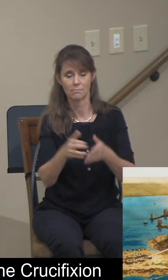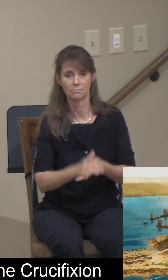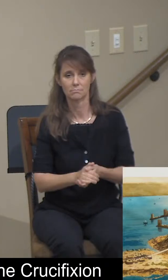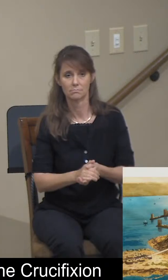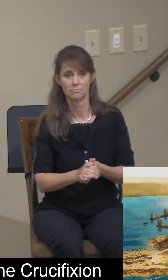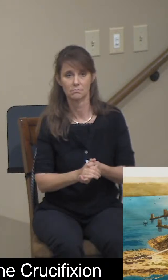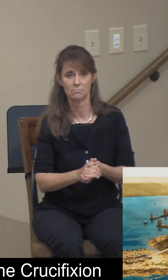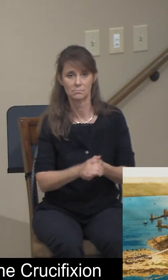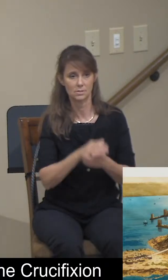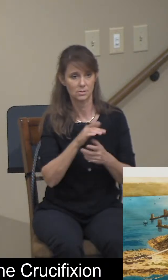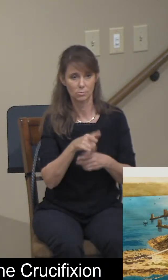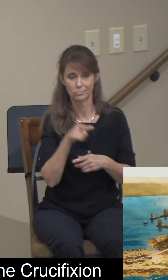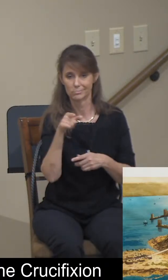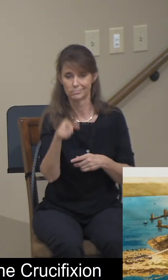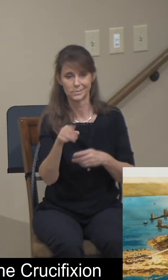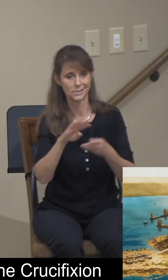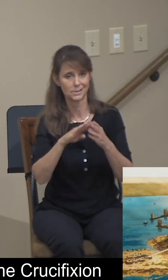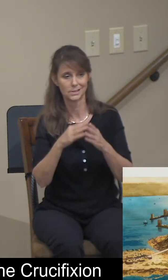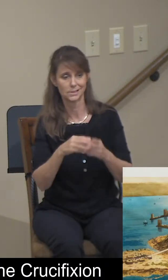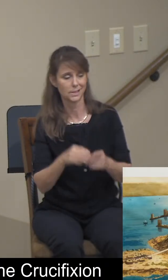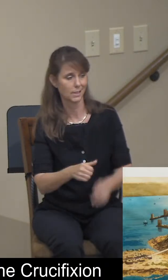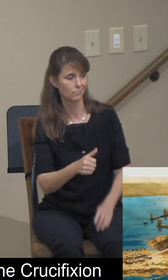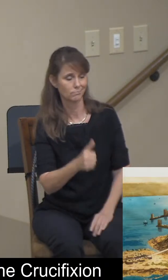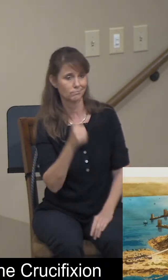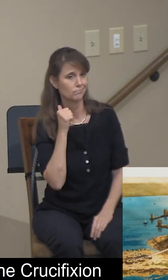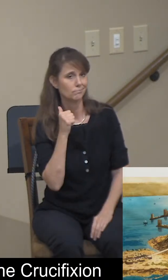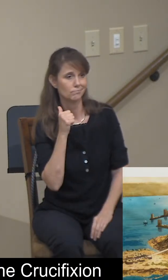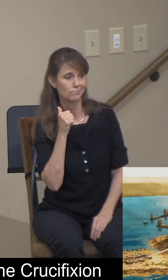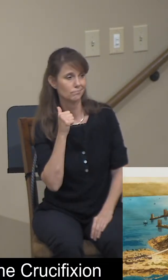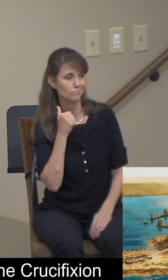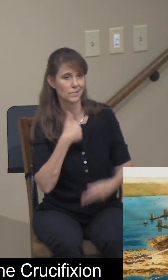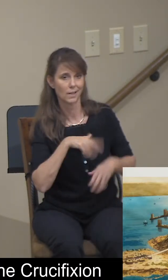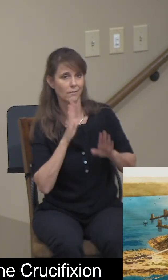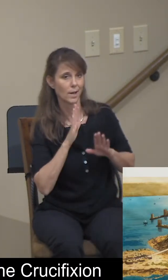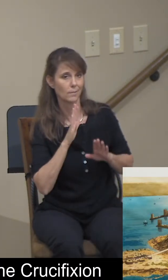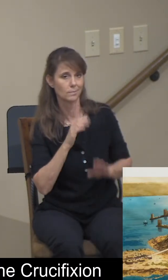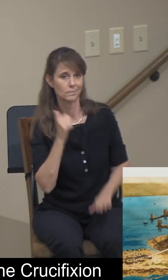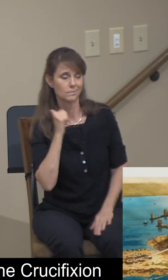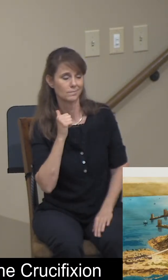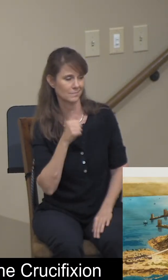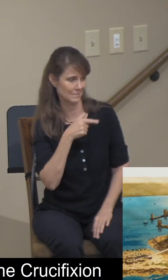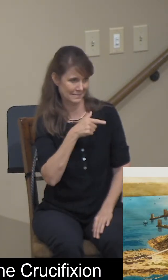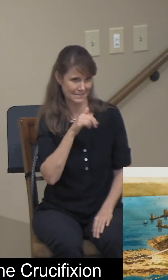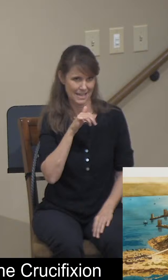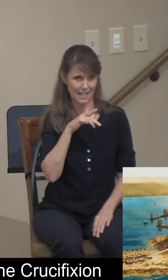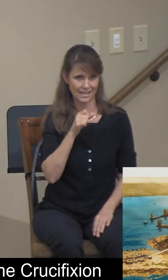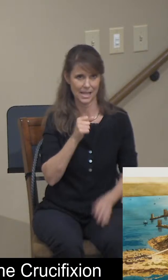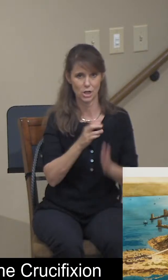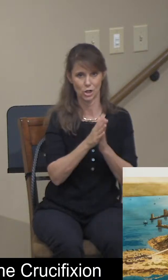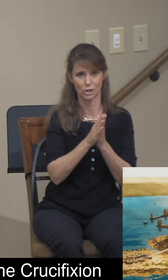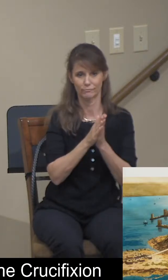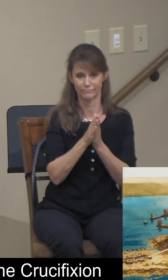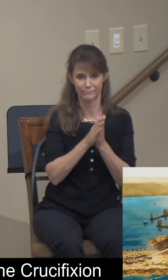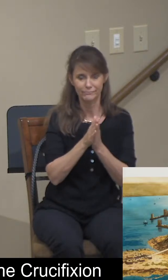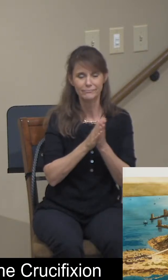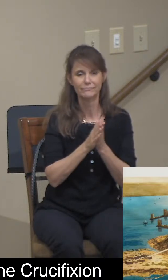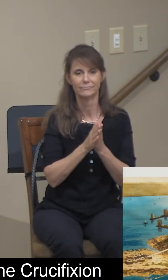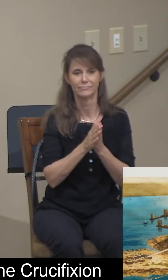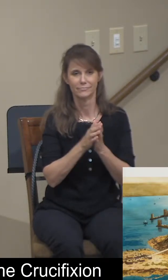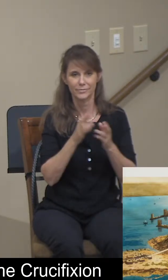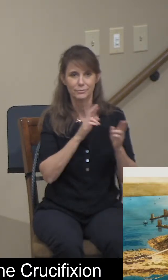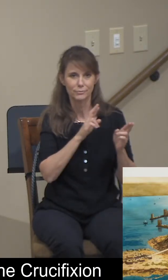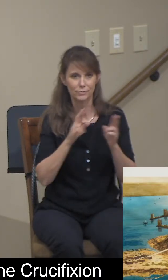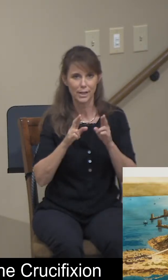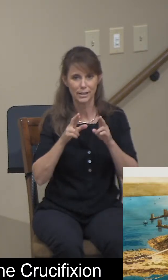for surrender was turned down. Now, for Alexander, this was the kind of challenge that he loved, a conquest that the Babylonians had tried so hard